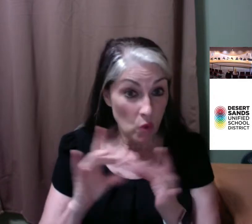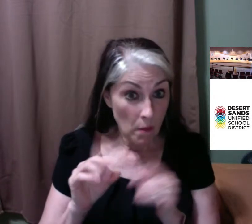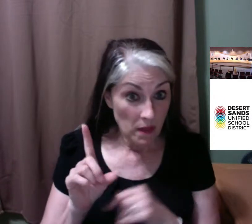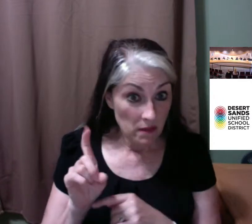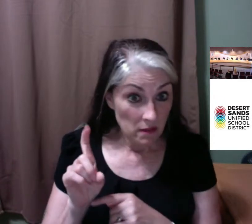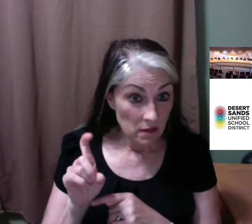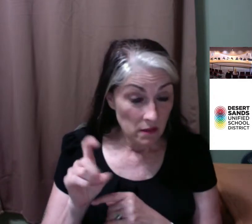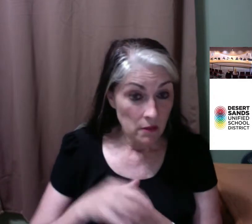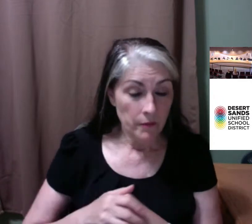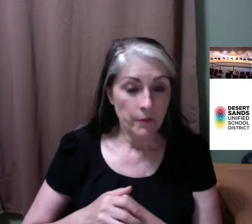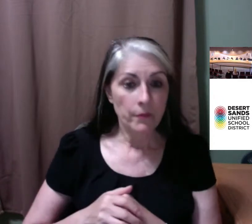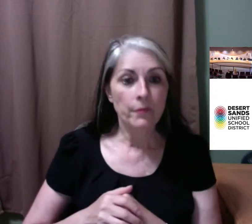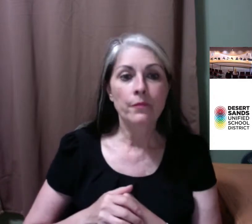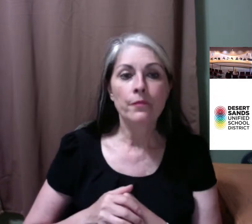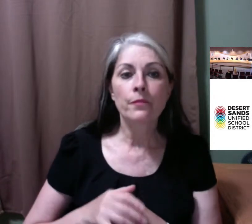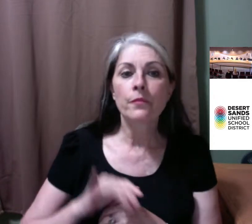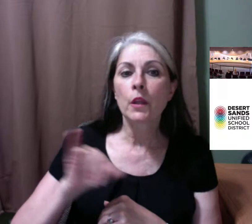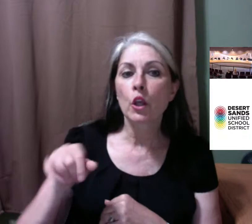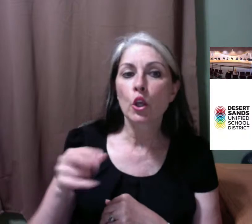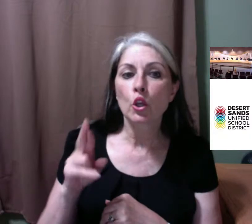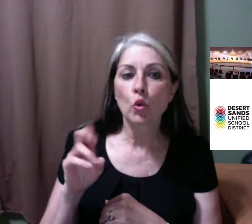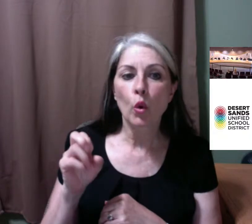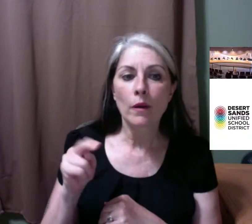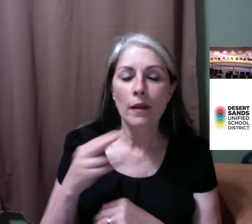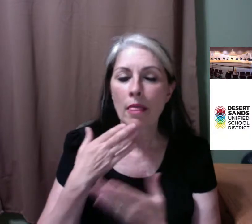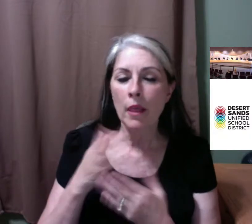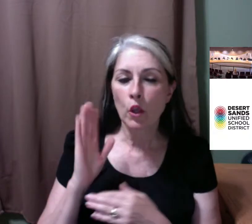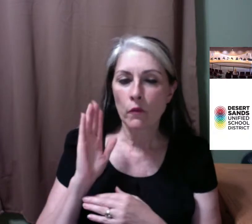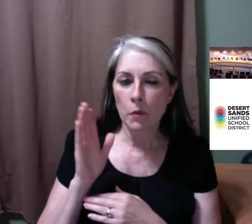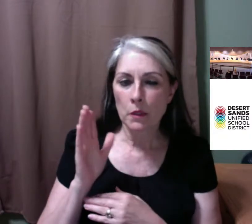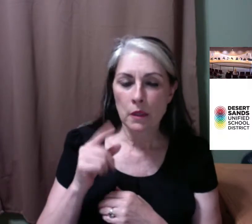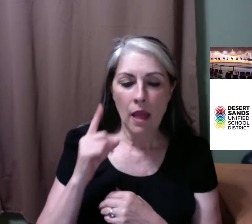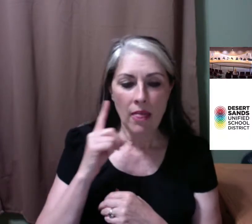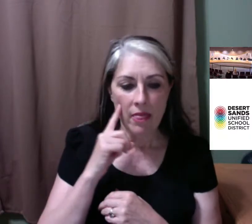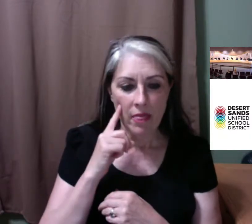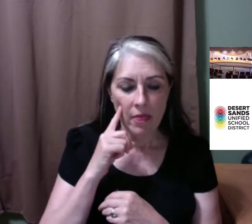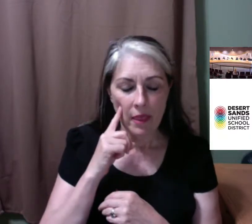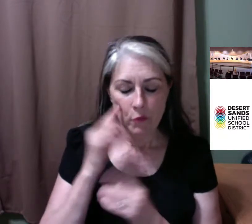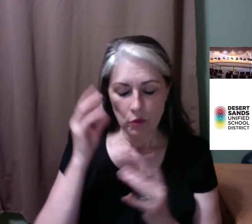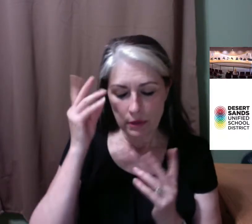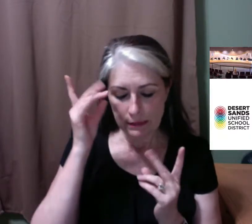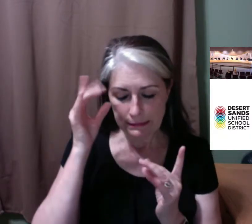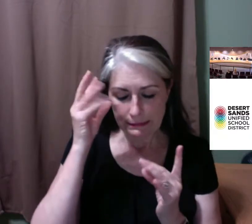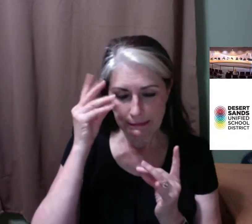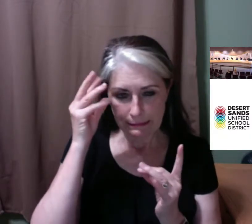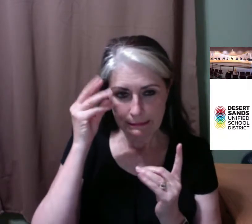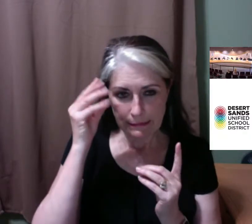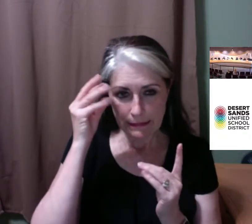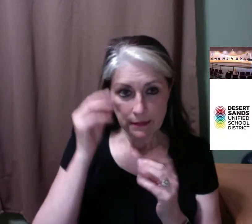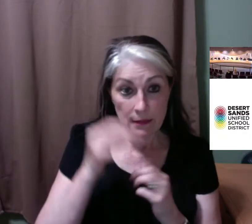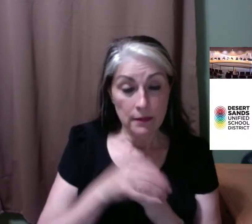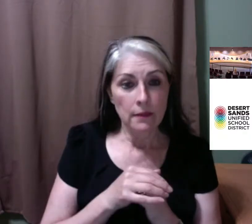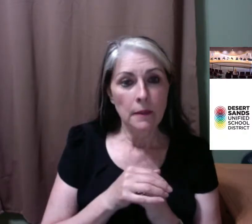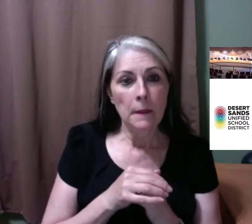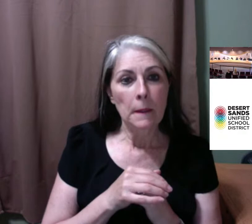So, yeah, Jordan, thank you for that presentation. I think what I'm trying to wrap my mind around is,